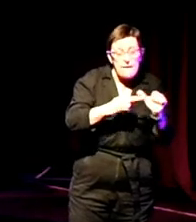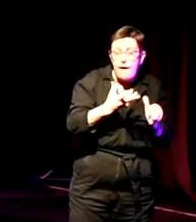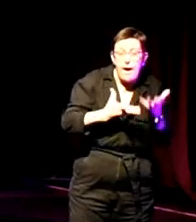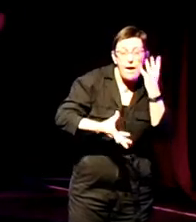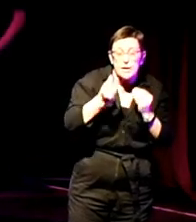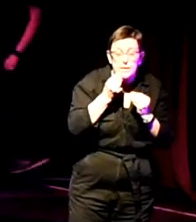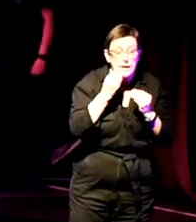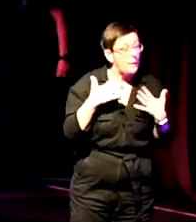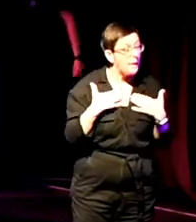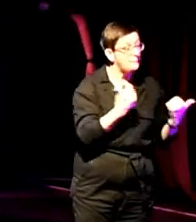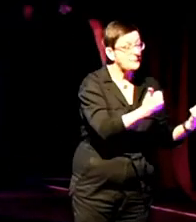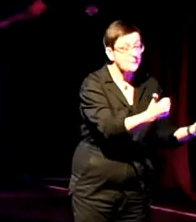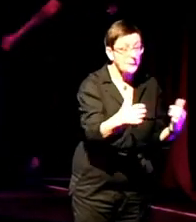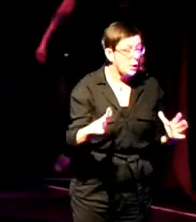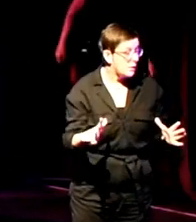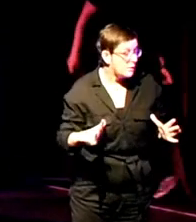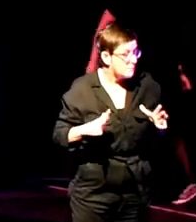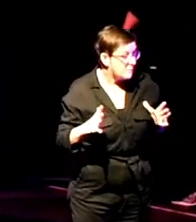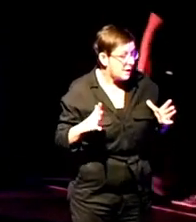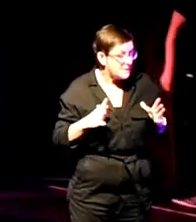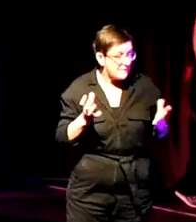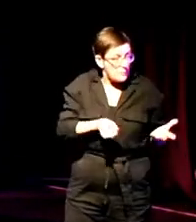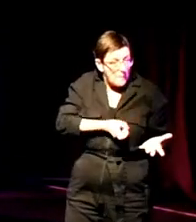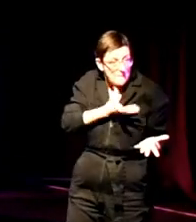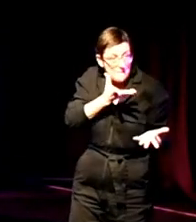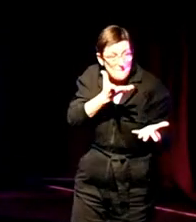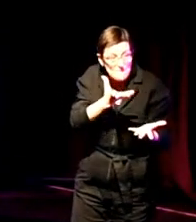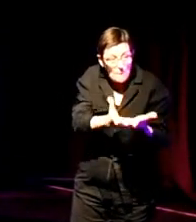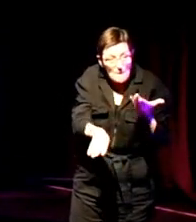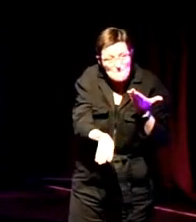How are you? Are you ready for more poems?